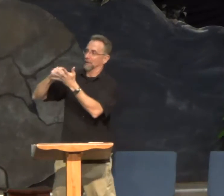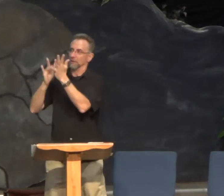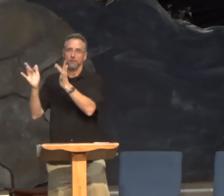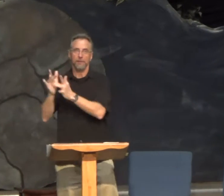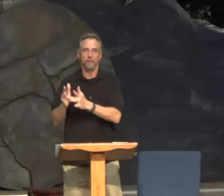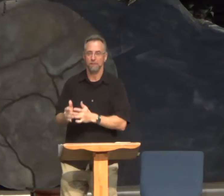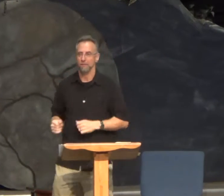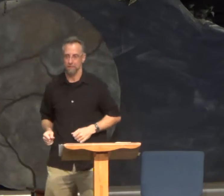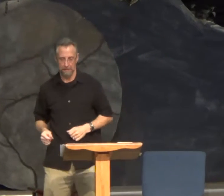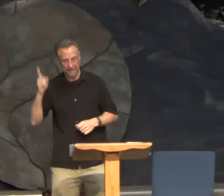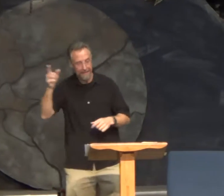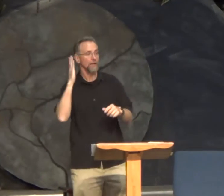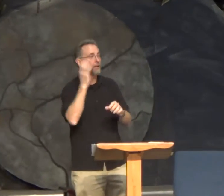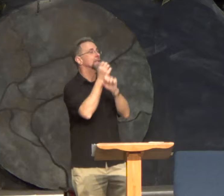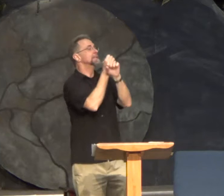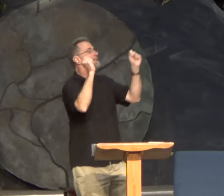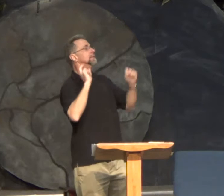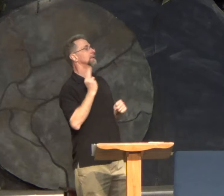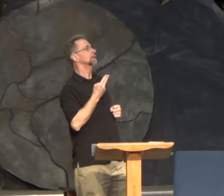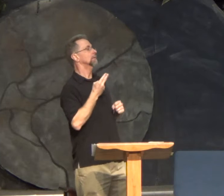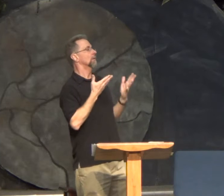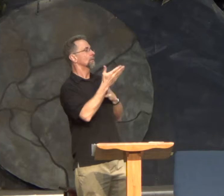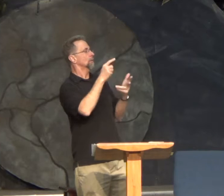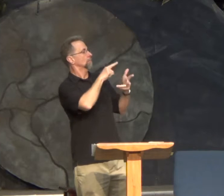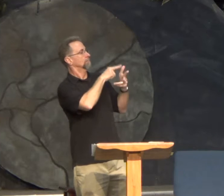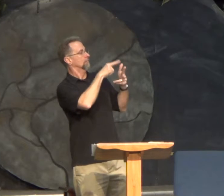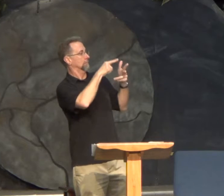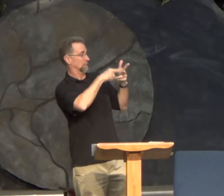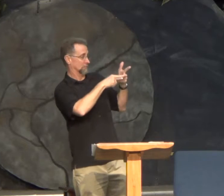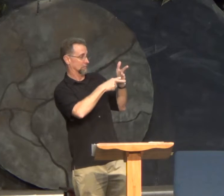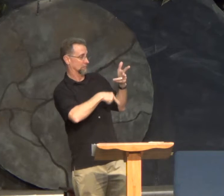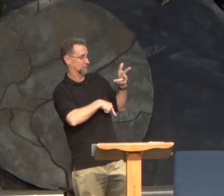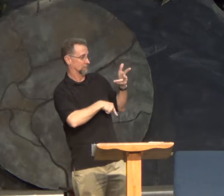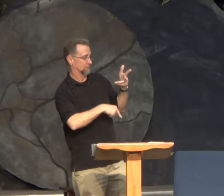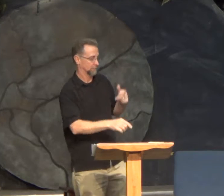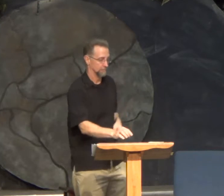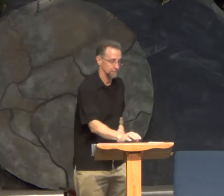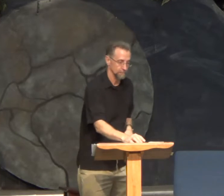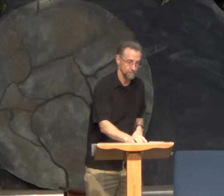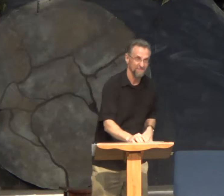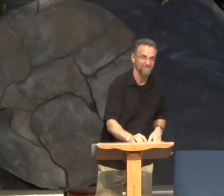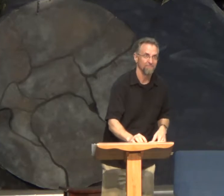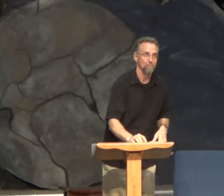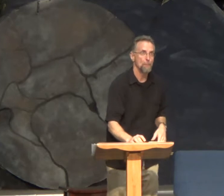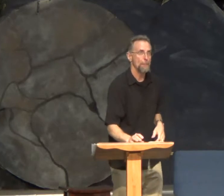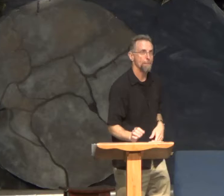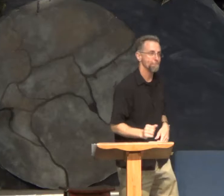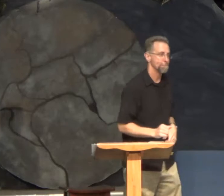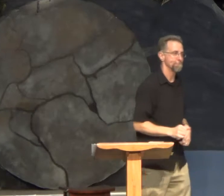To meet the resurrected Jesus has come, and he will save us through these three things.